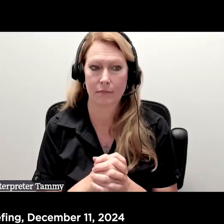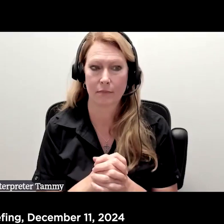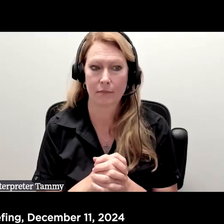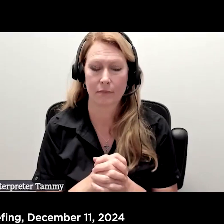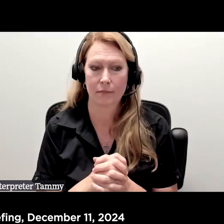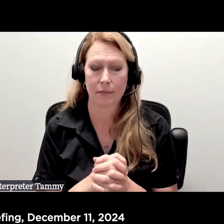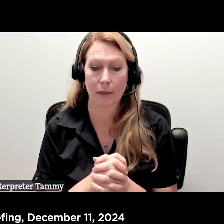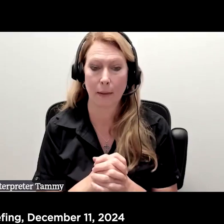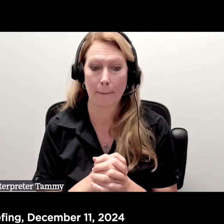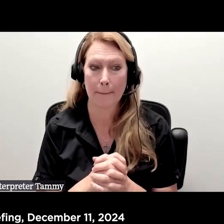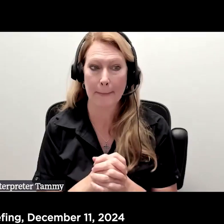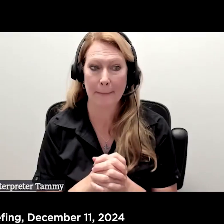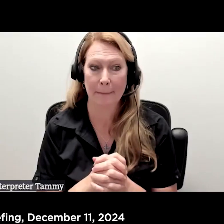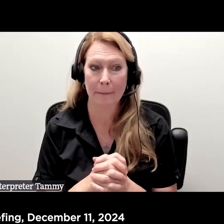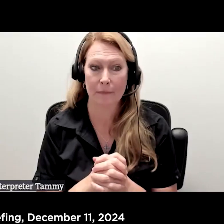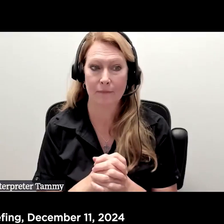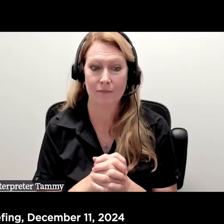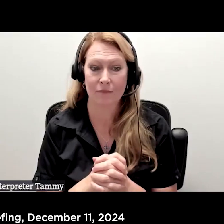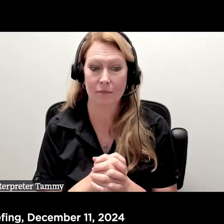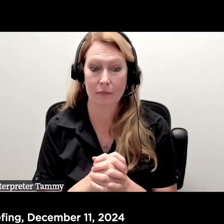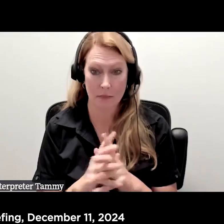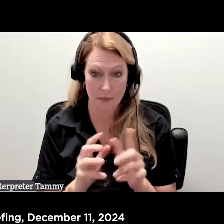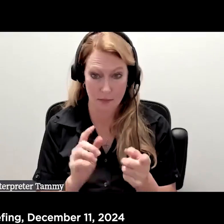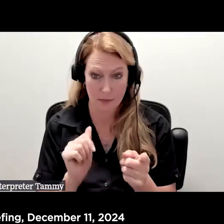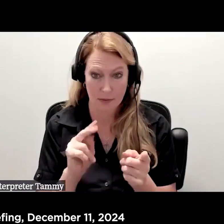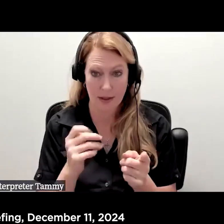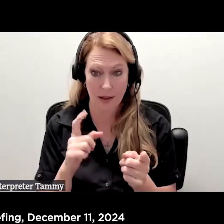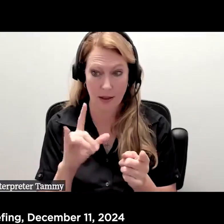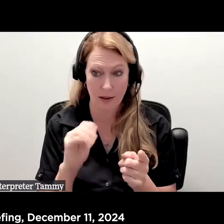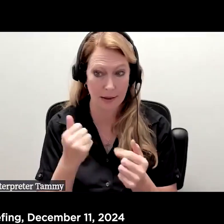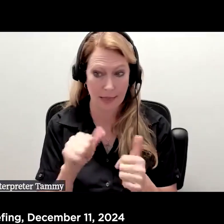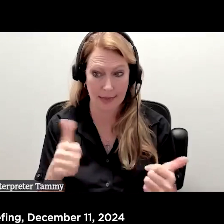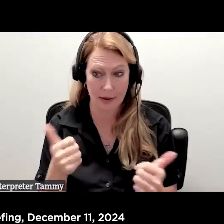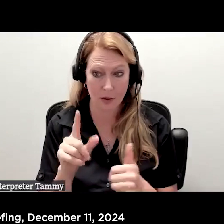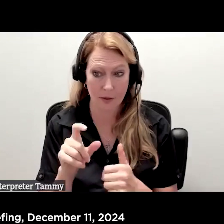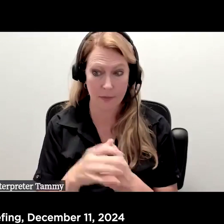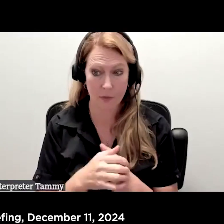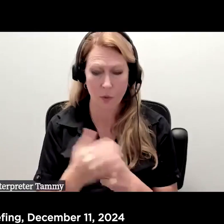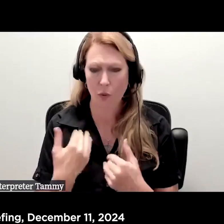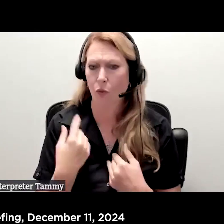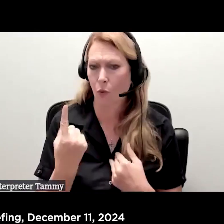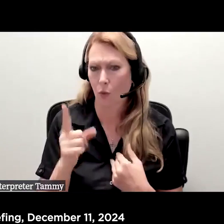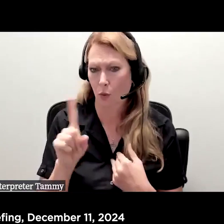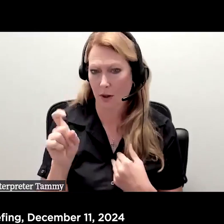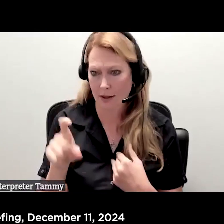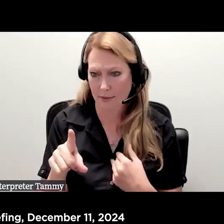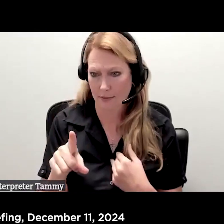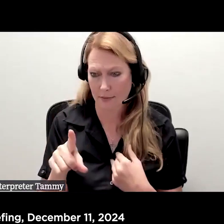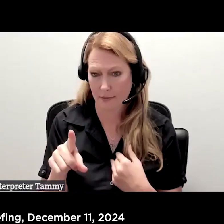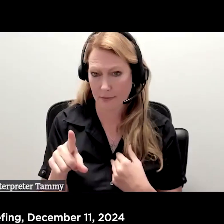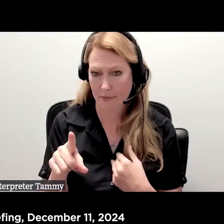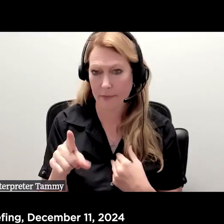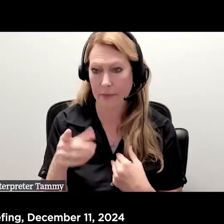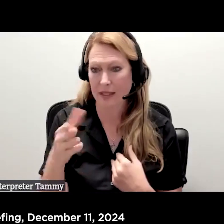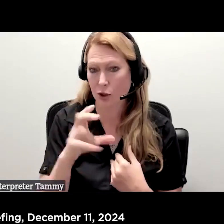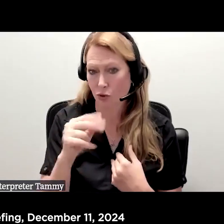Okay. Not, oh, Angelica? Anything else? We have one question in the